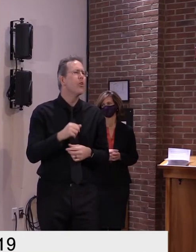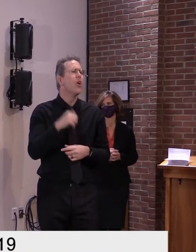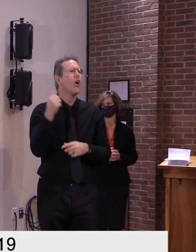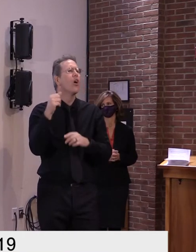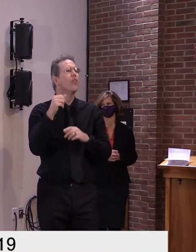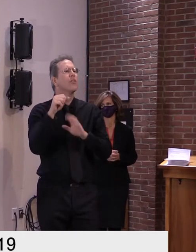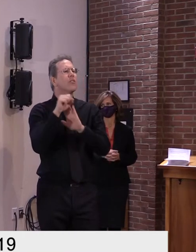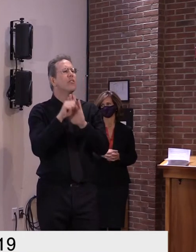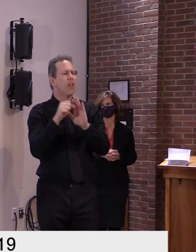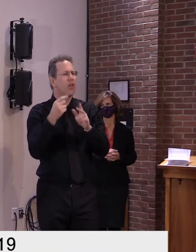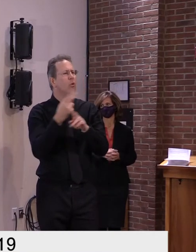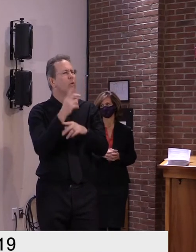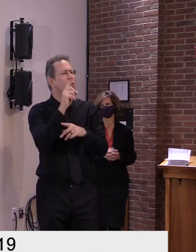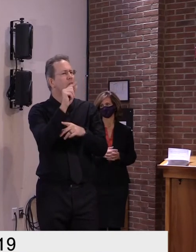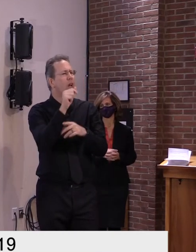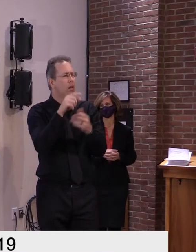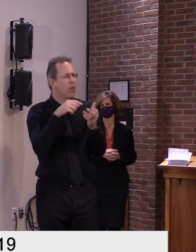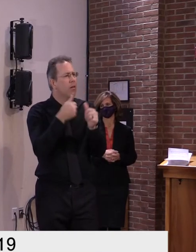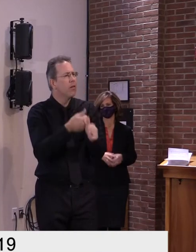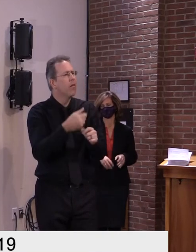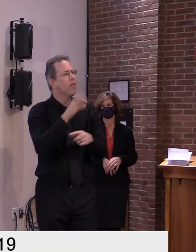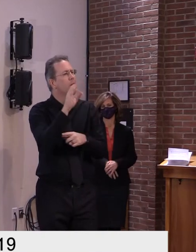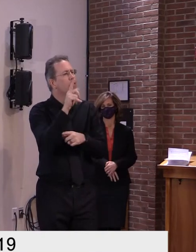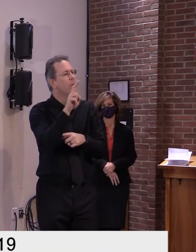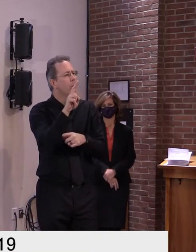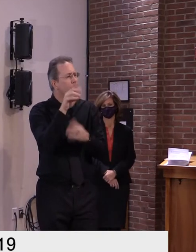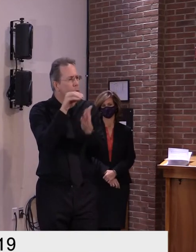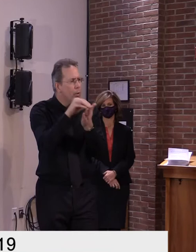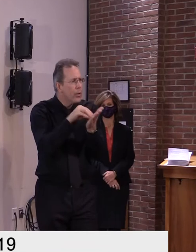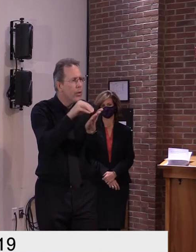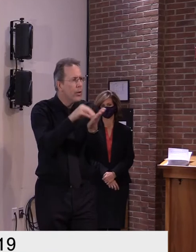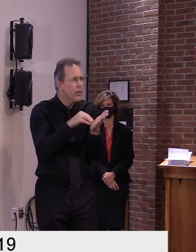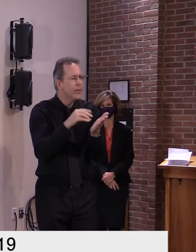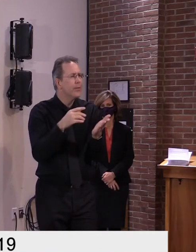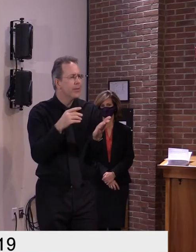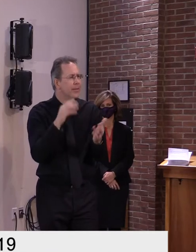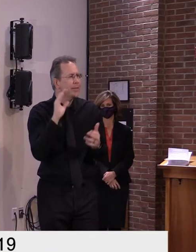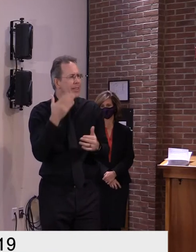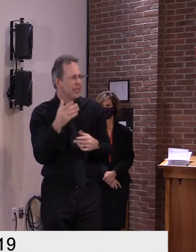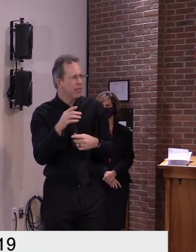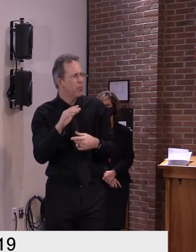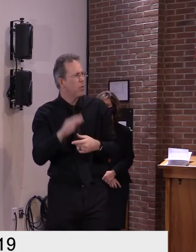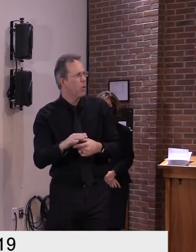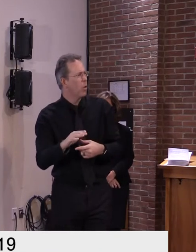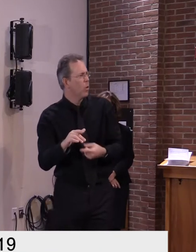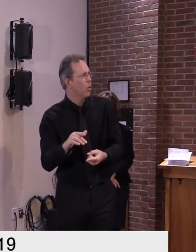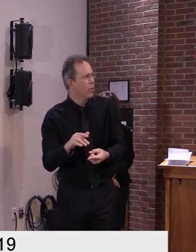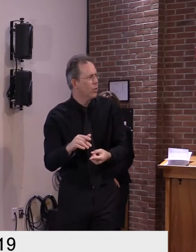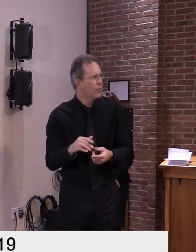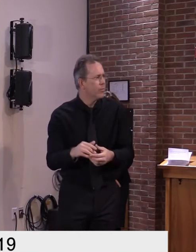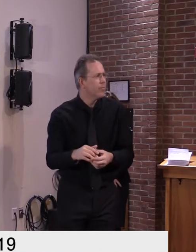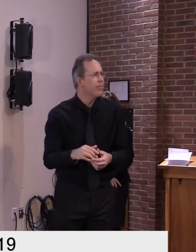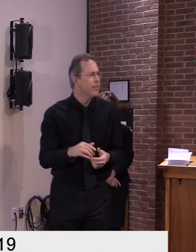districts having lower vaccination rates. Is that the kind of thing that Vermont has seen as